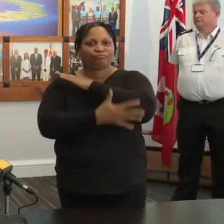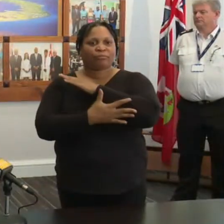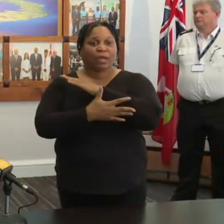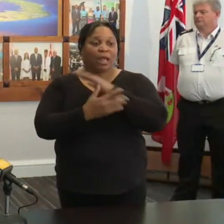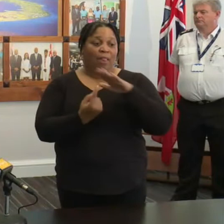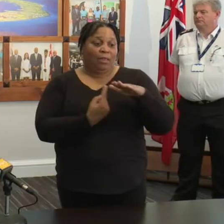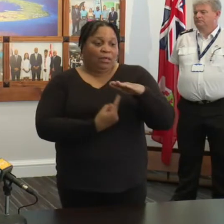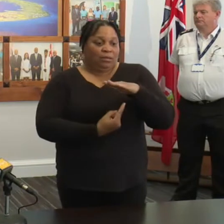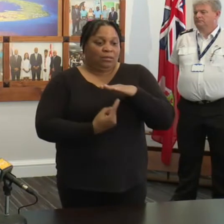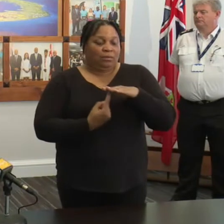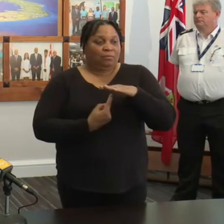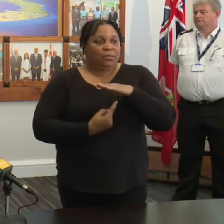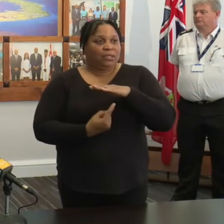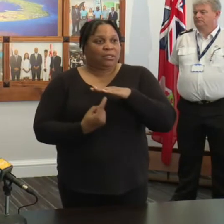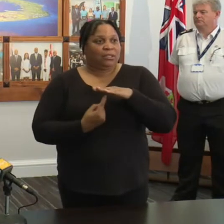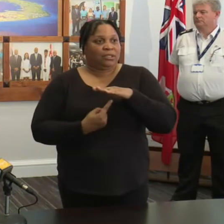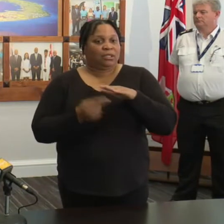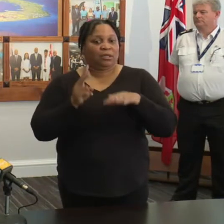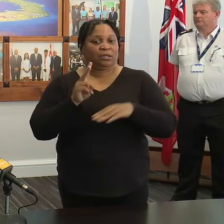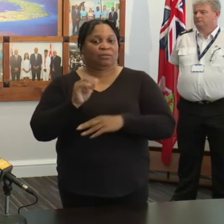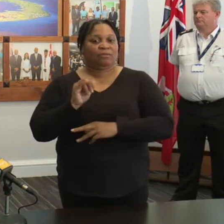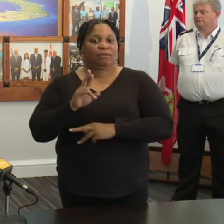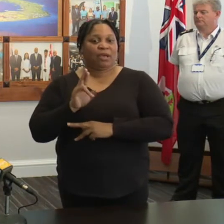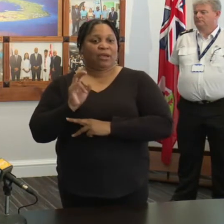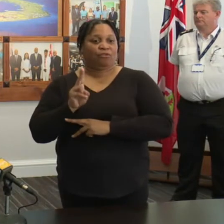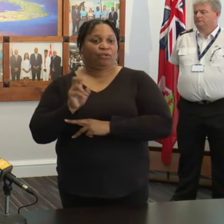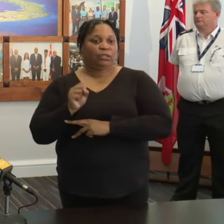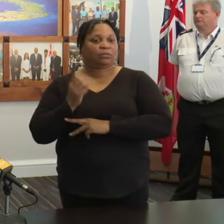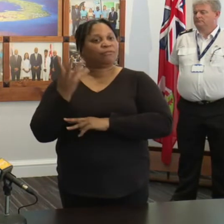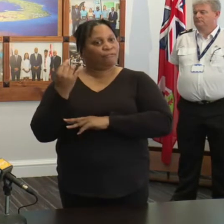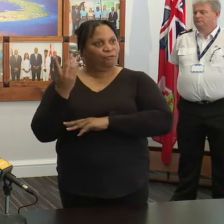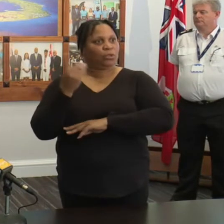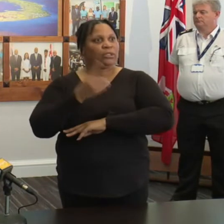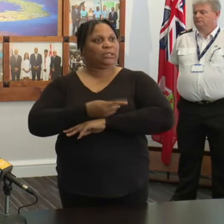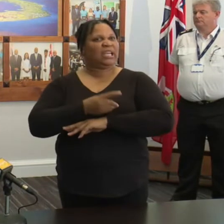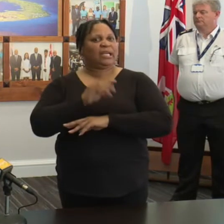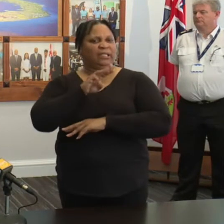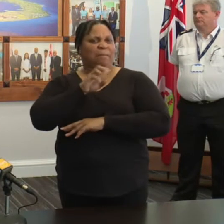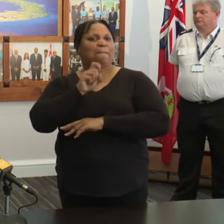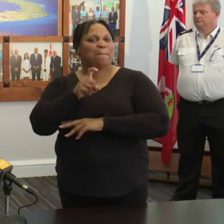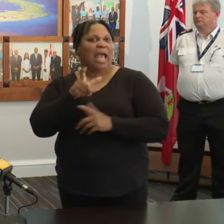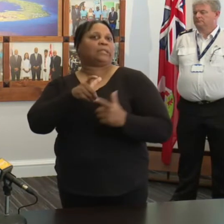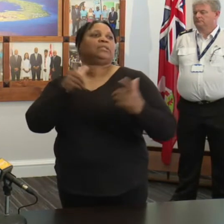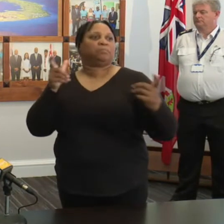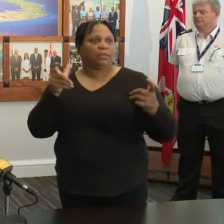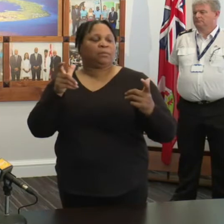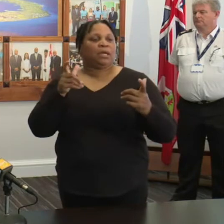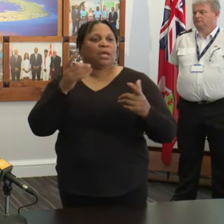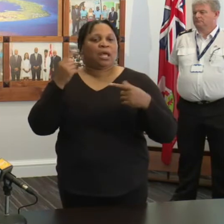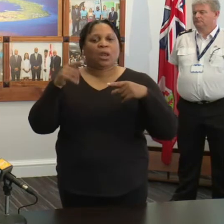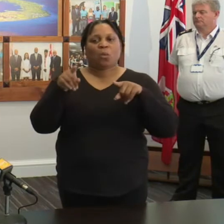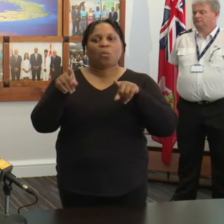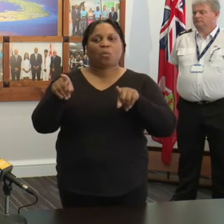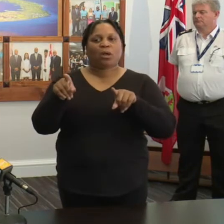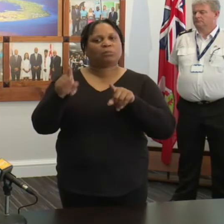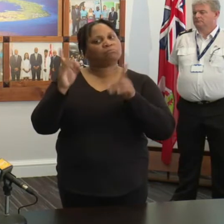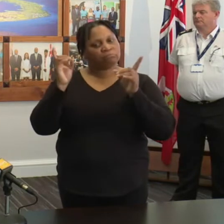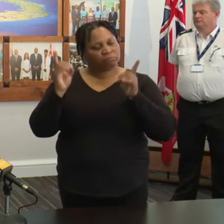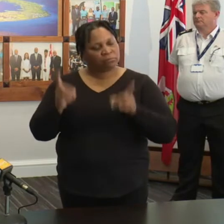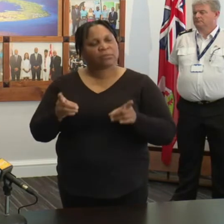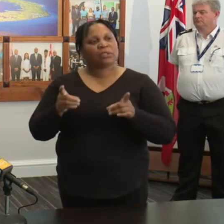incubation period of the virus is 14 days maximum, and that while there are